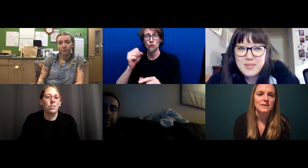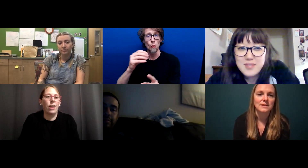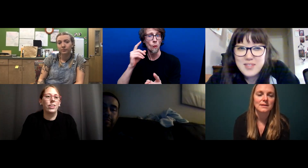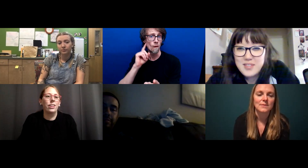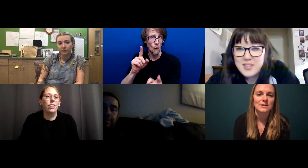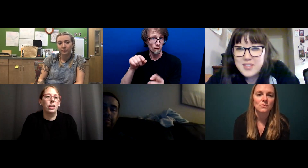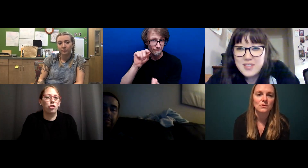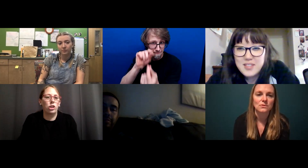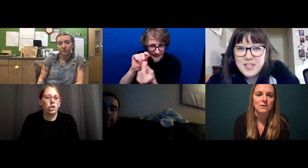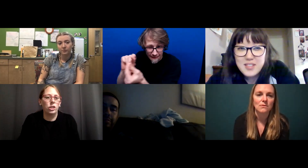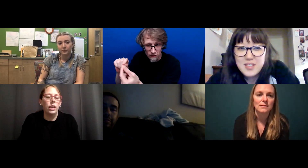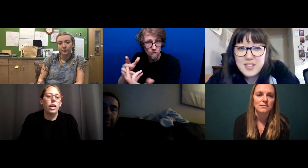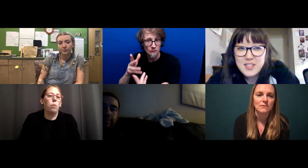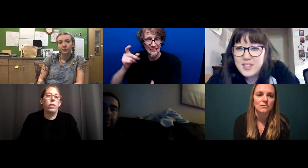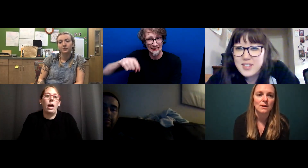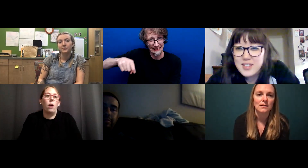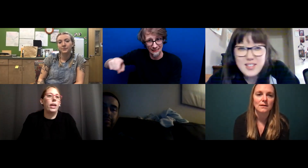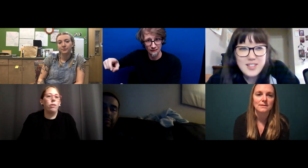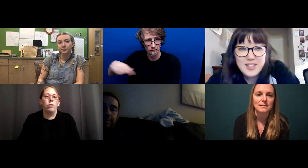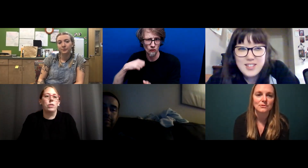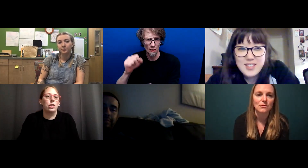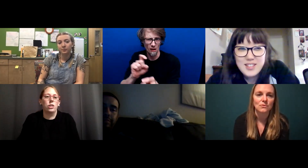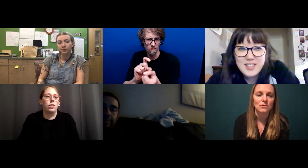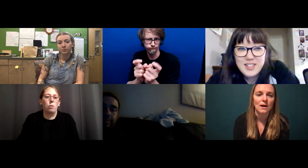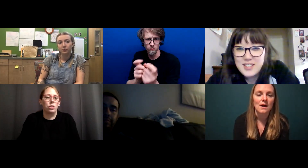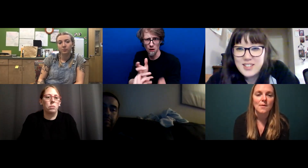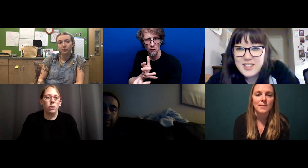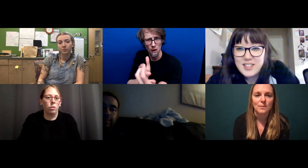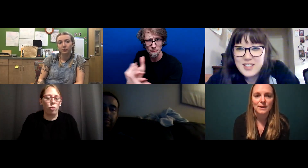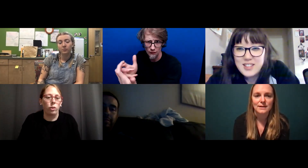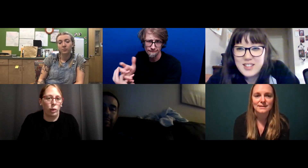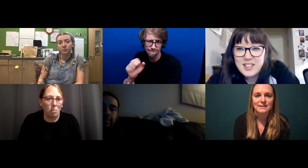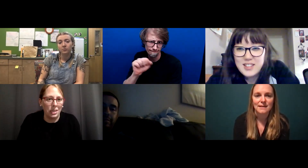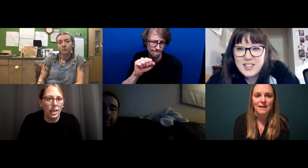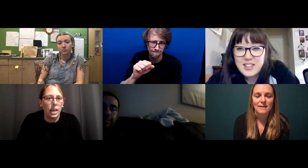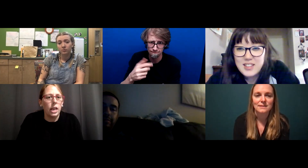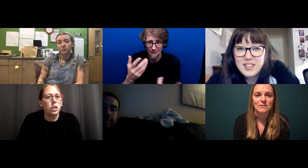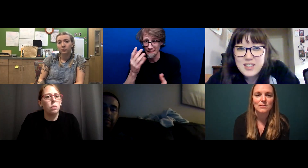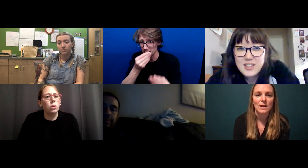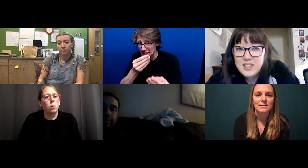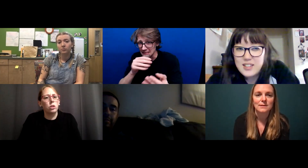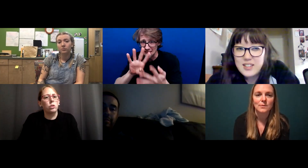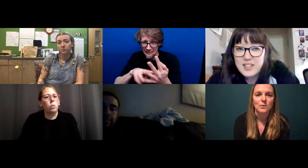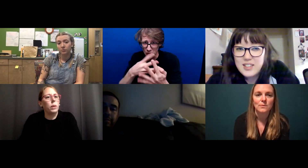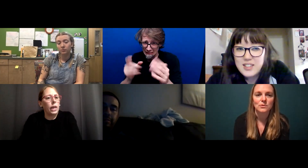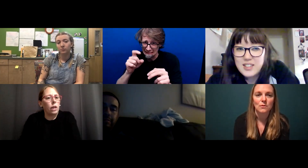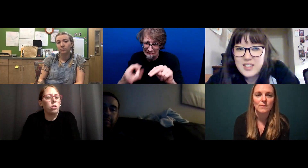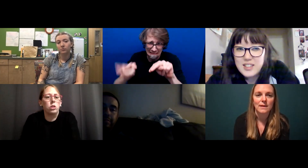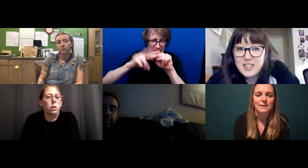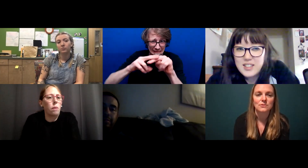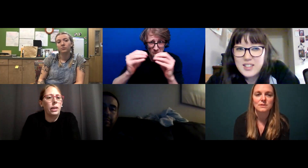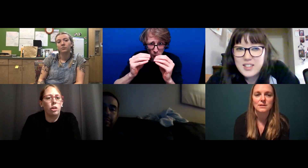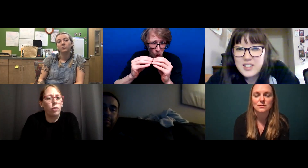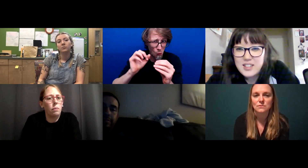because of having that structure. Without any foundation, then they would just be running rampant. And so we really want to do what we can, though,